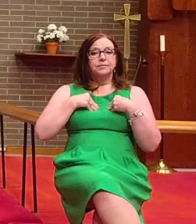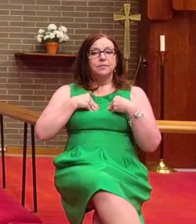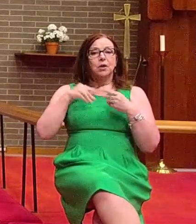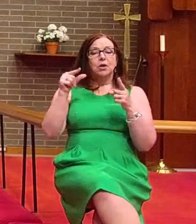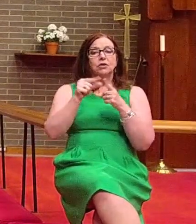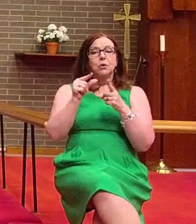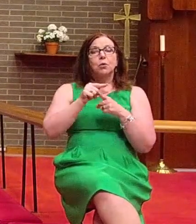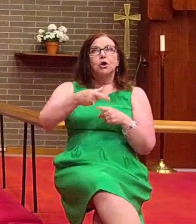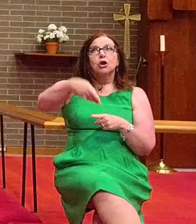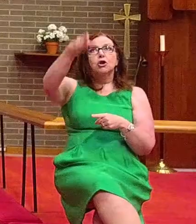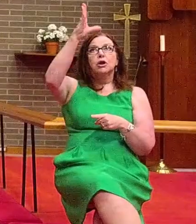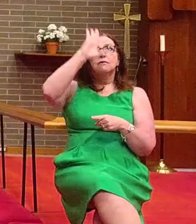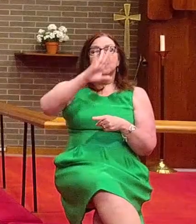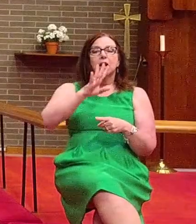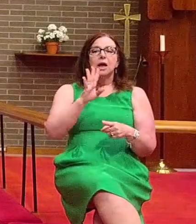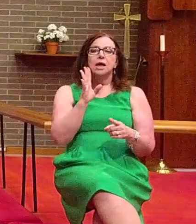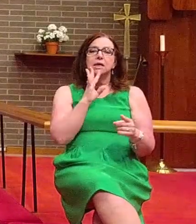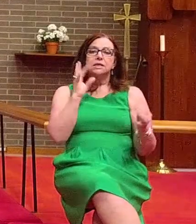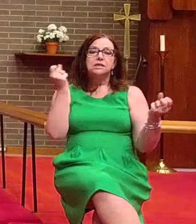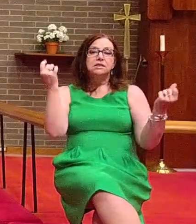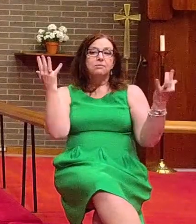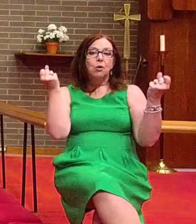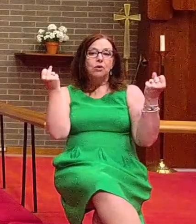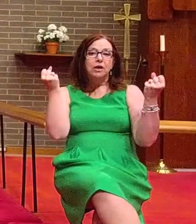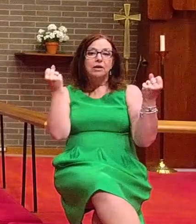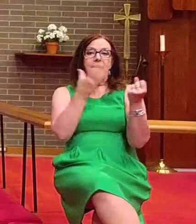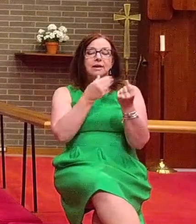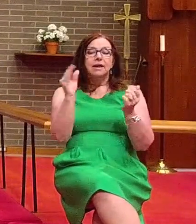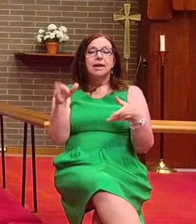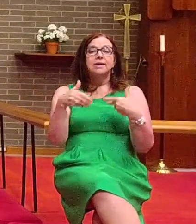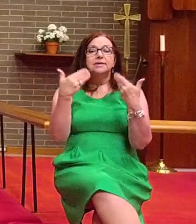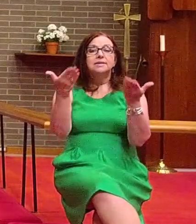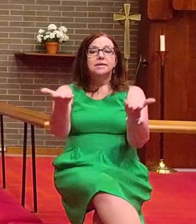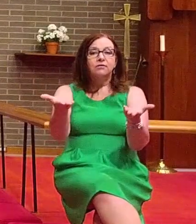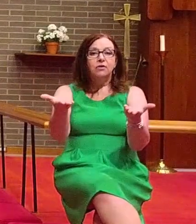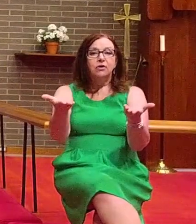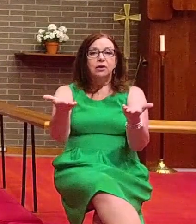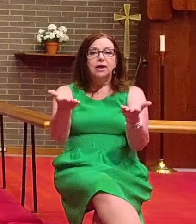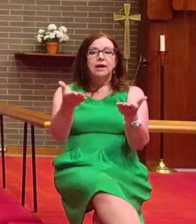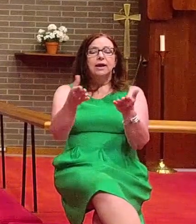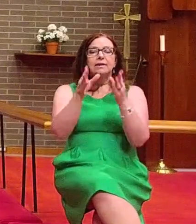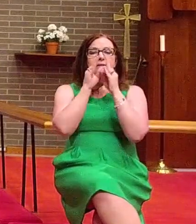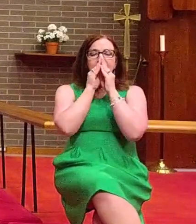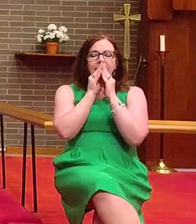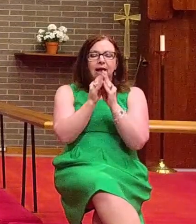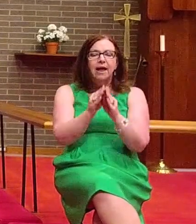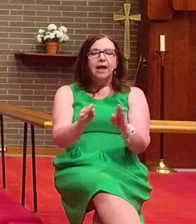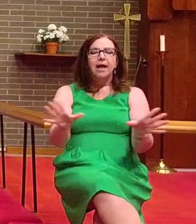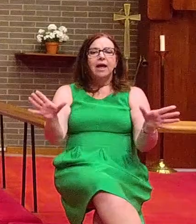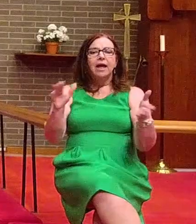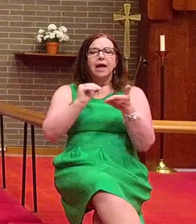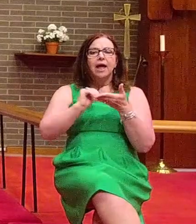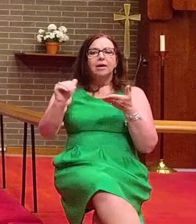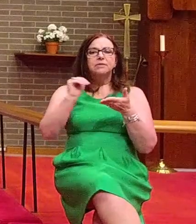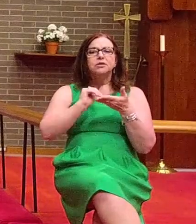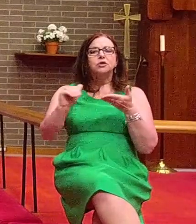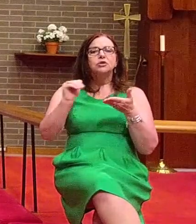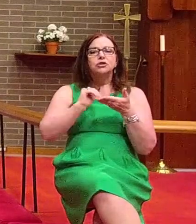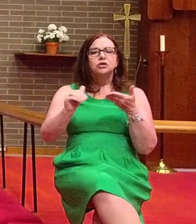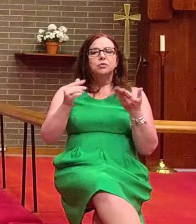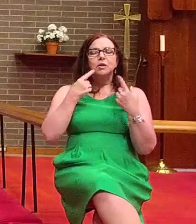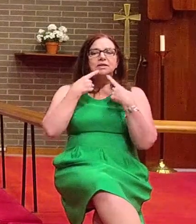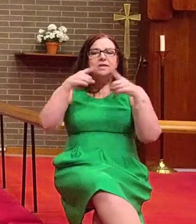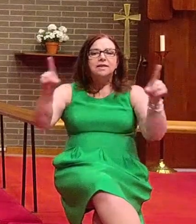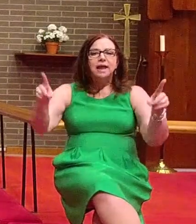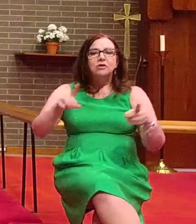of God was spoken and delivered. The absolution was announced and delivered.